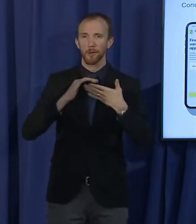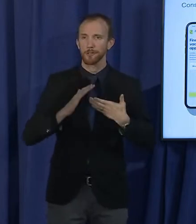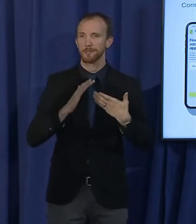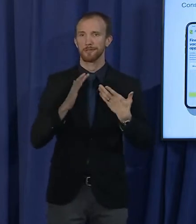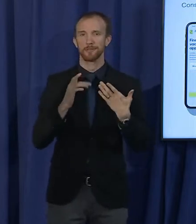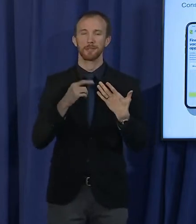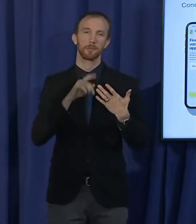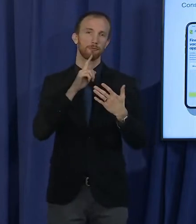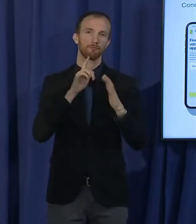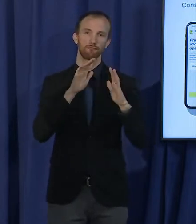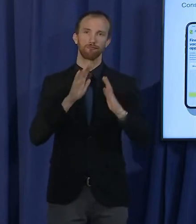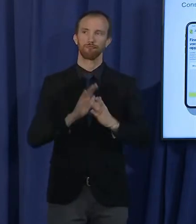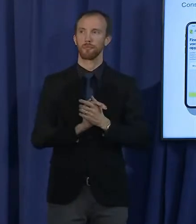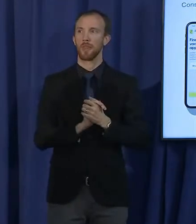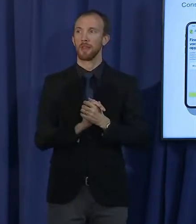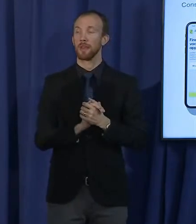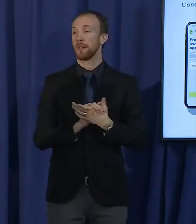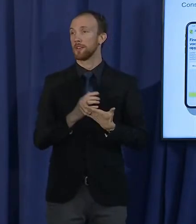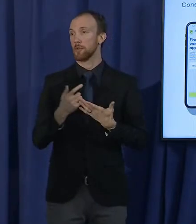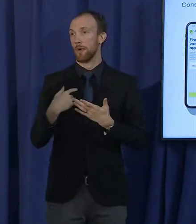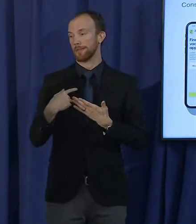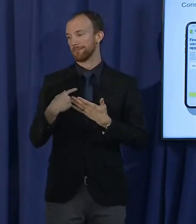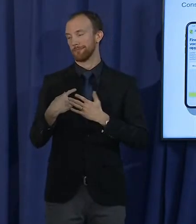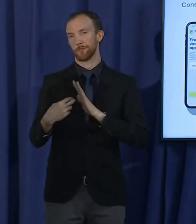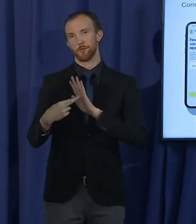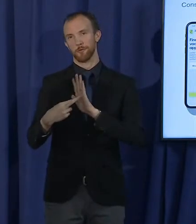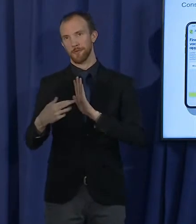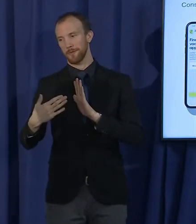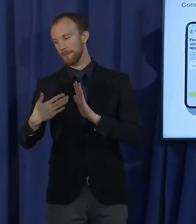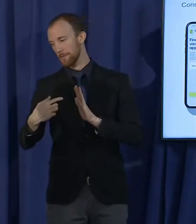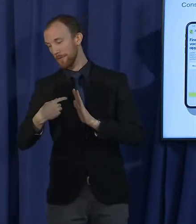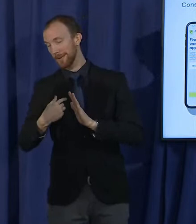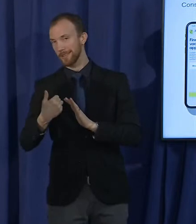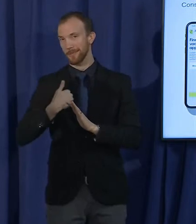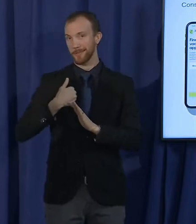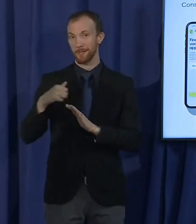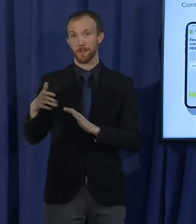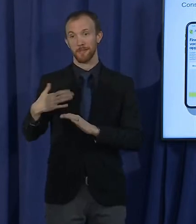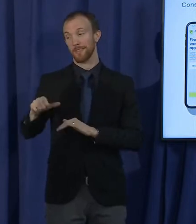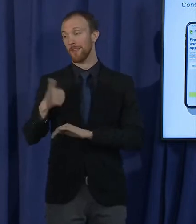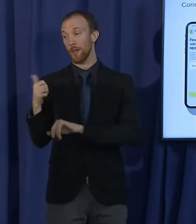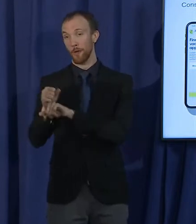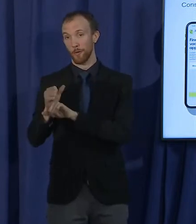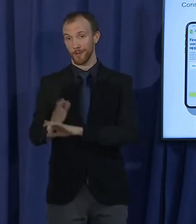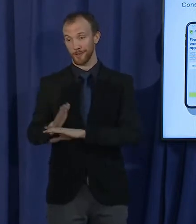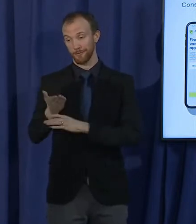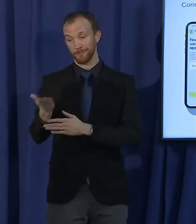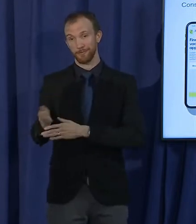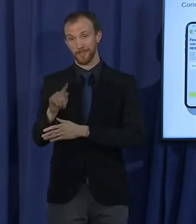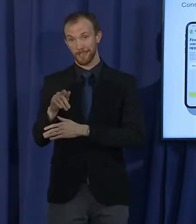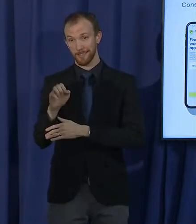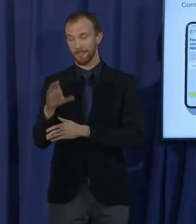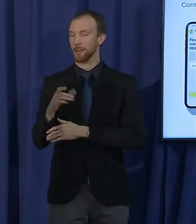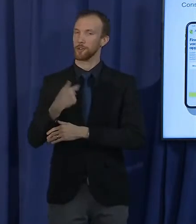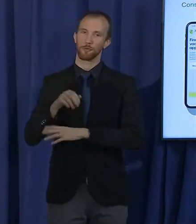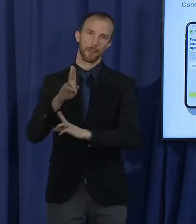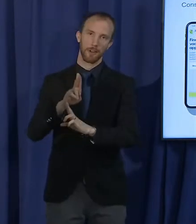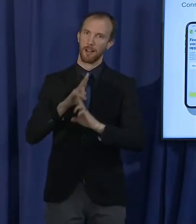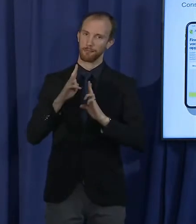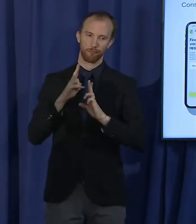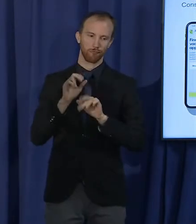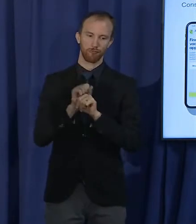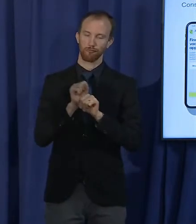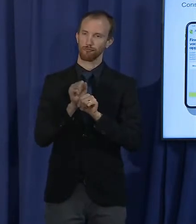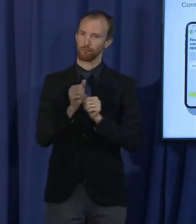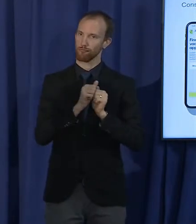of my colleagues at Zocdox that this is an honor to serve in this way. And we have done this at the